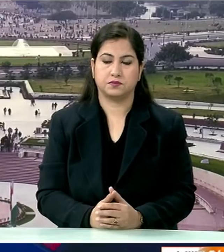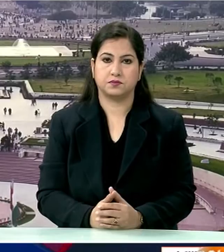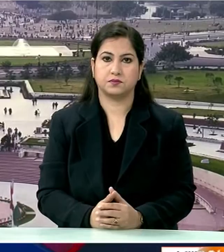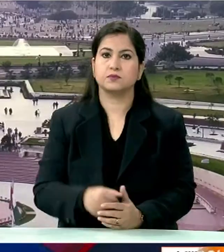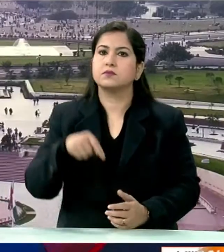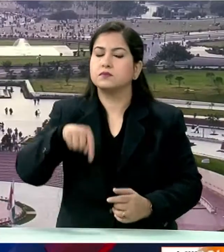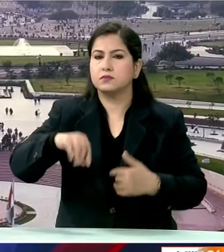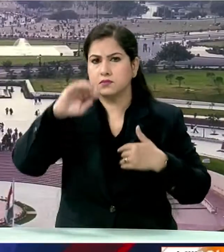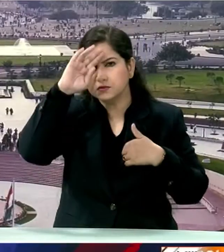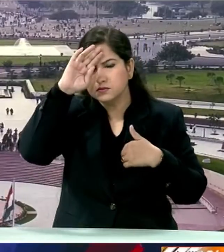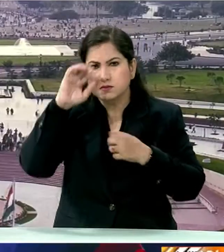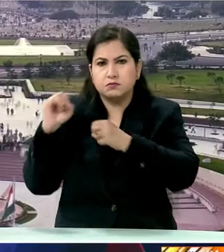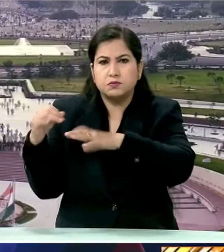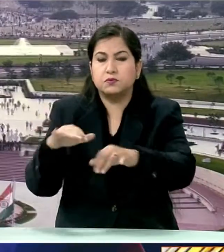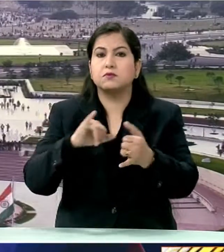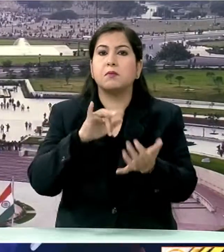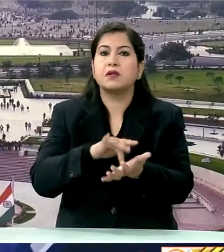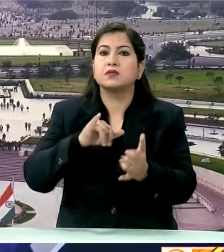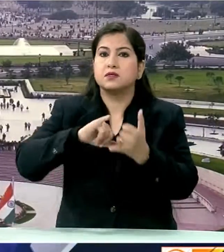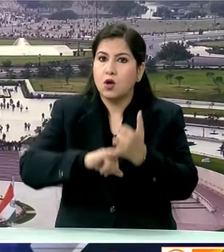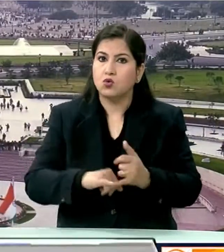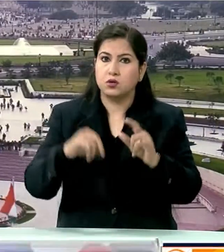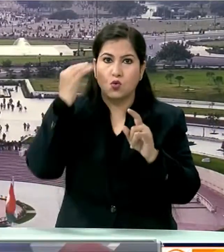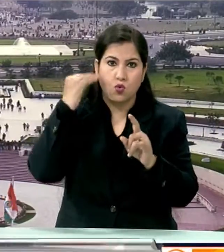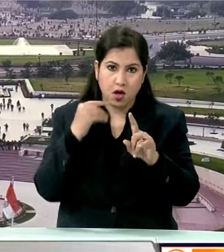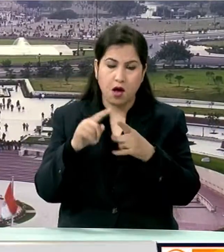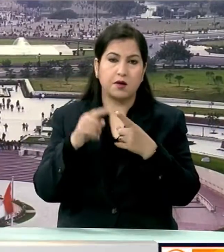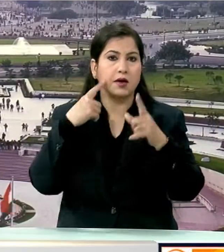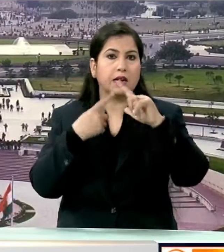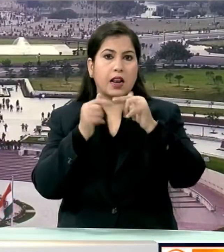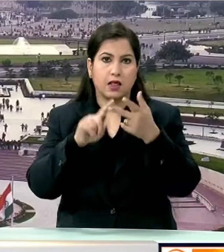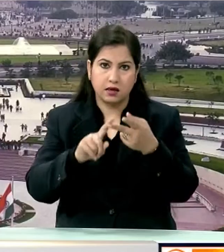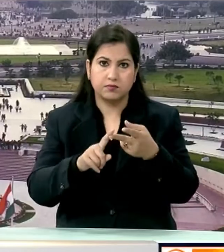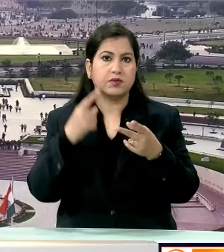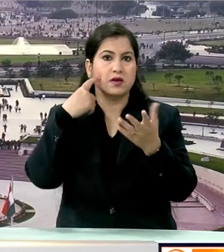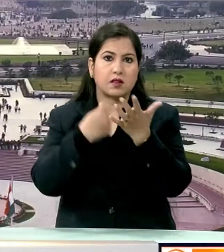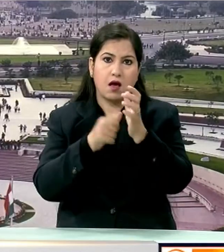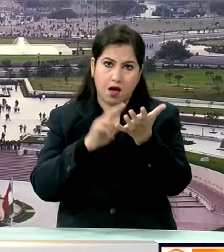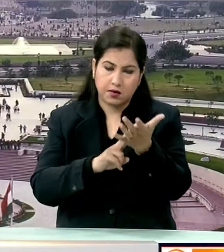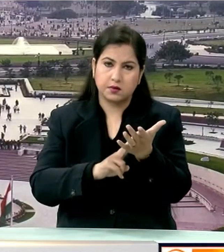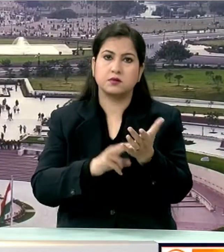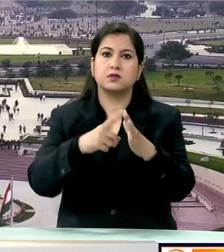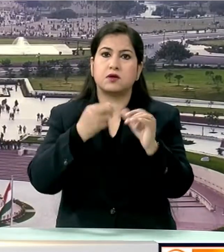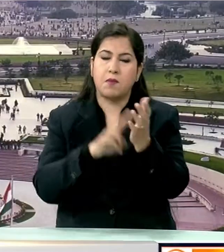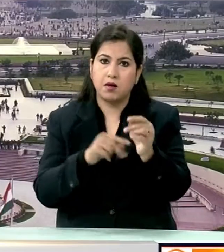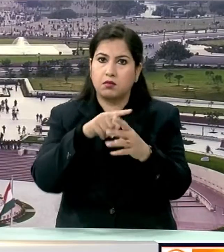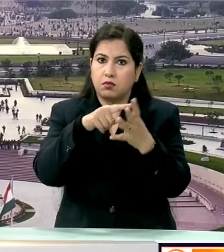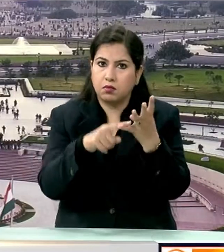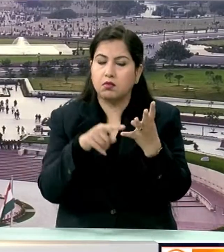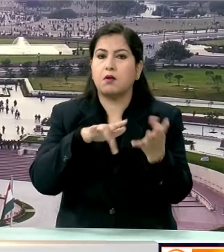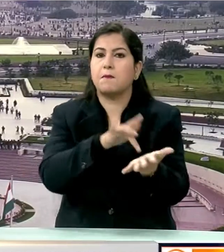The epidemic in South Korea, Italy, Iran and Japan are the World Health Organization's greatest